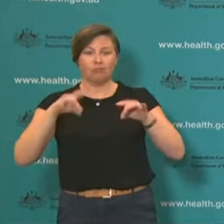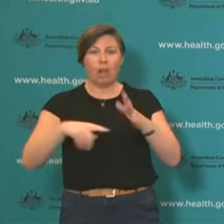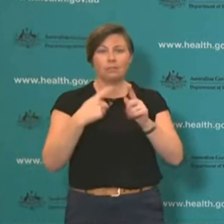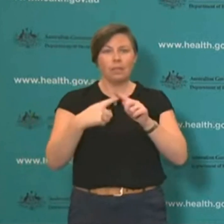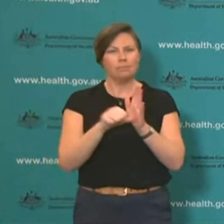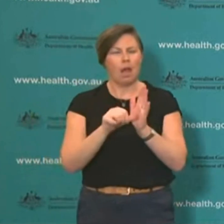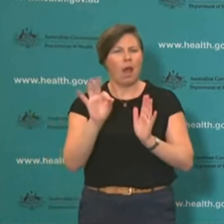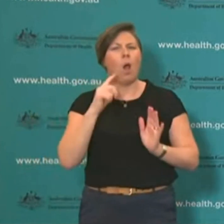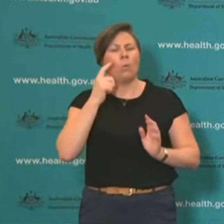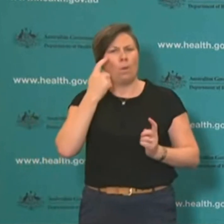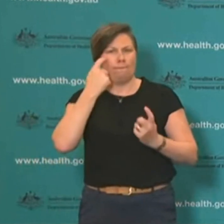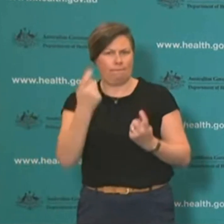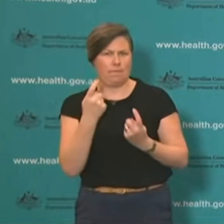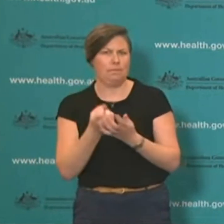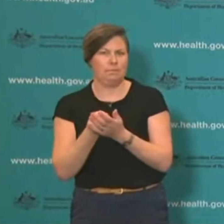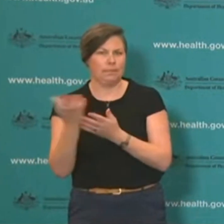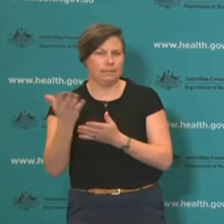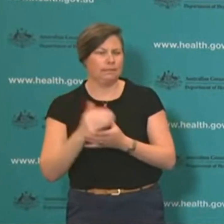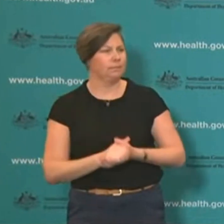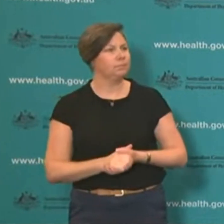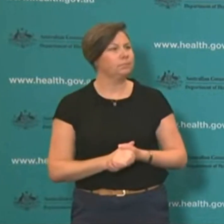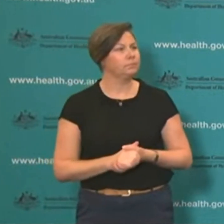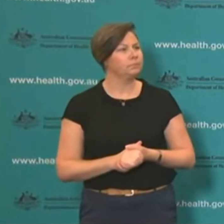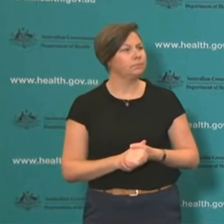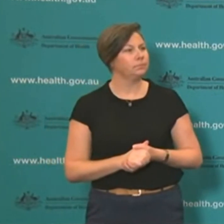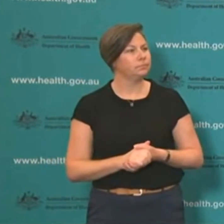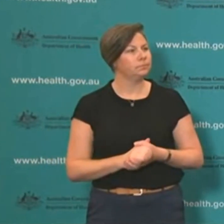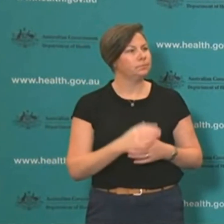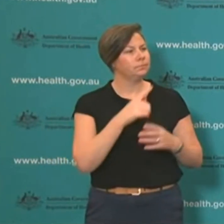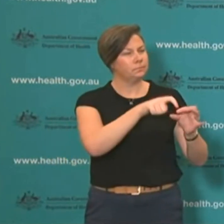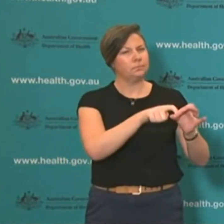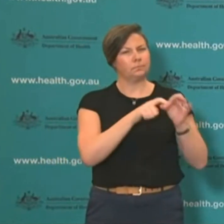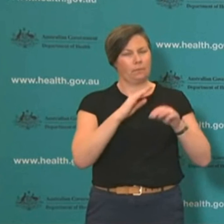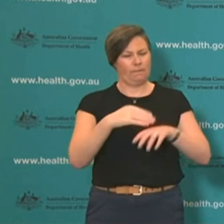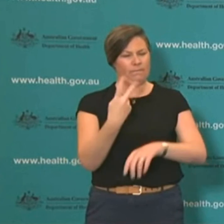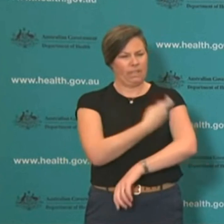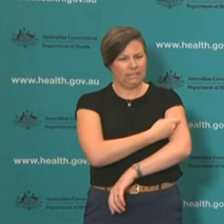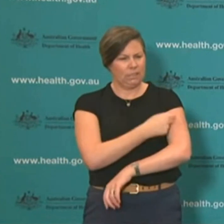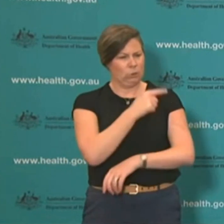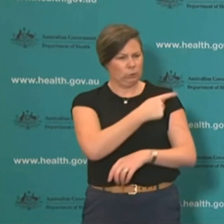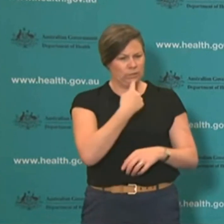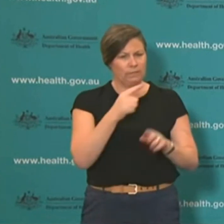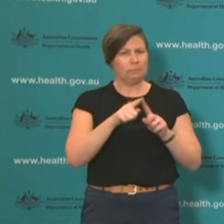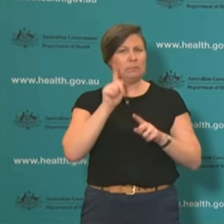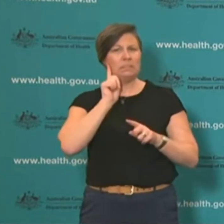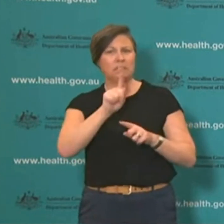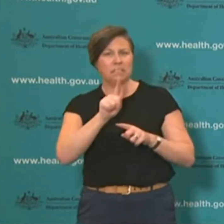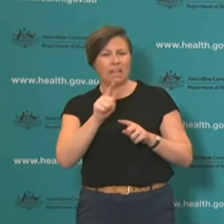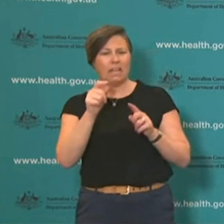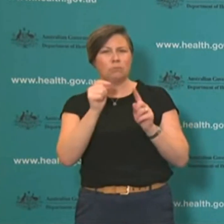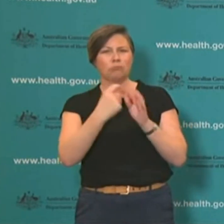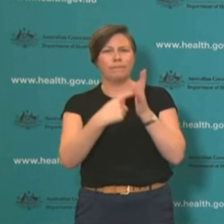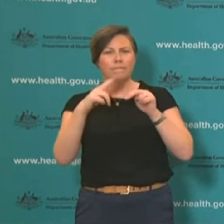more question. Can I ask one more just on vaccines? Yourself and Professor Kelly have said in recent days that there are a number of candidates around the world that are getting close